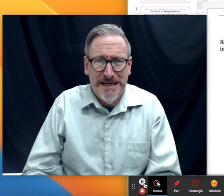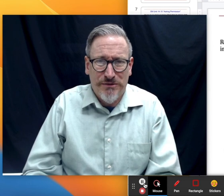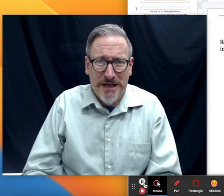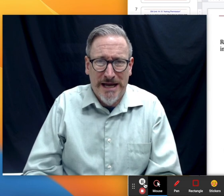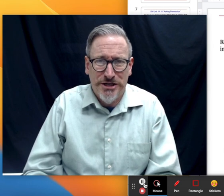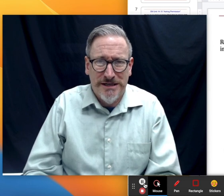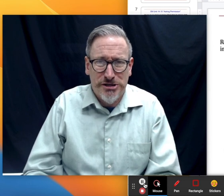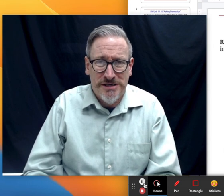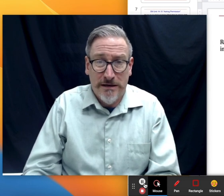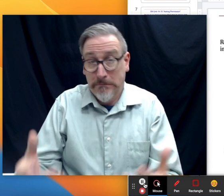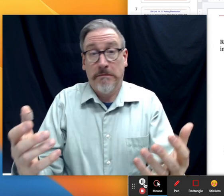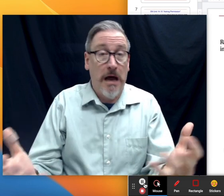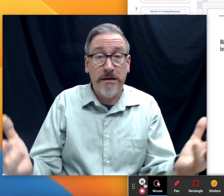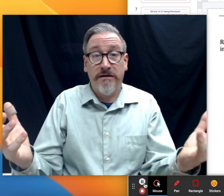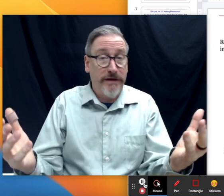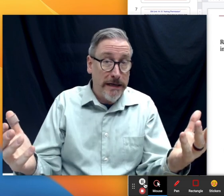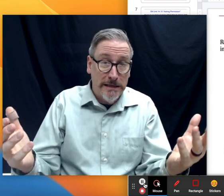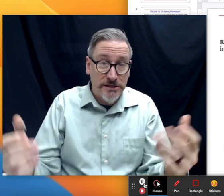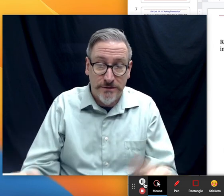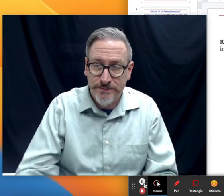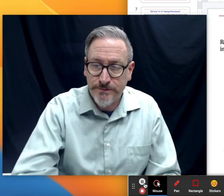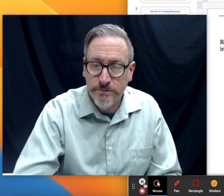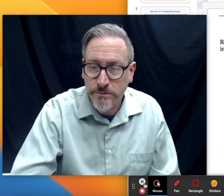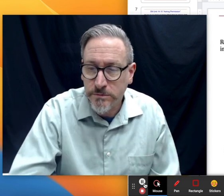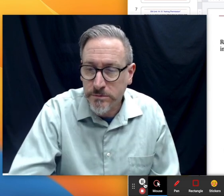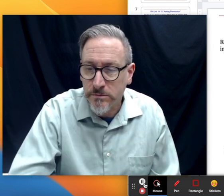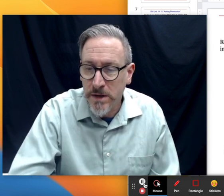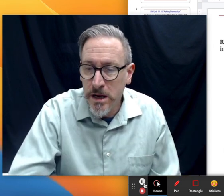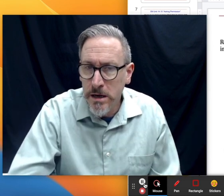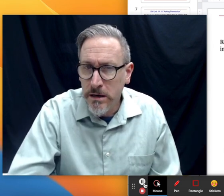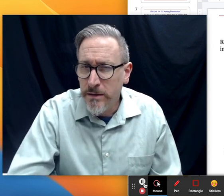That's not even really hedging. It's just not giving an answer.